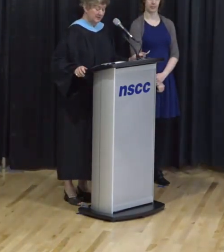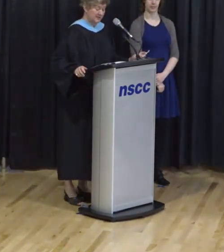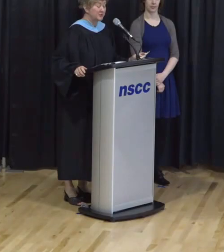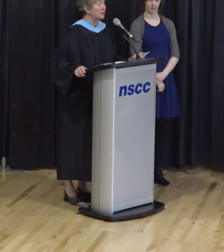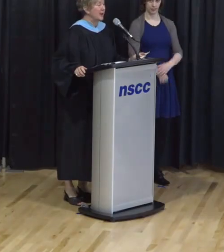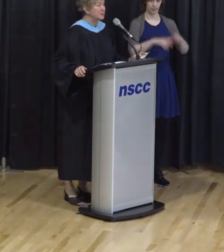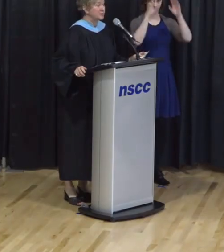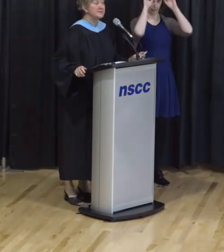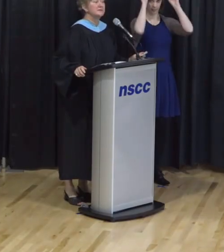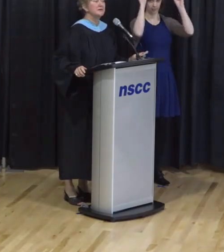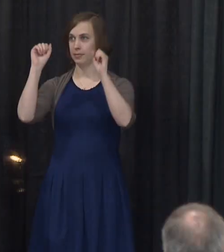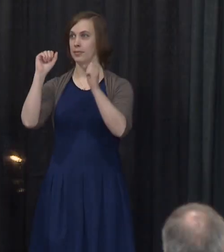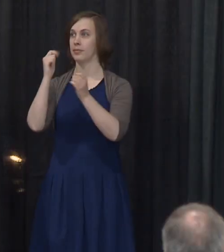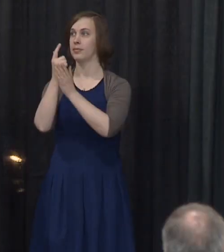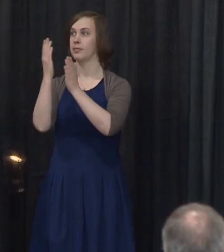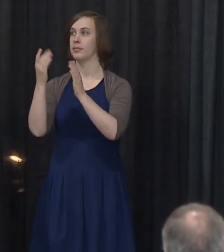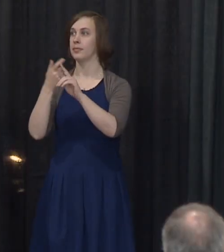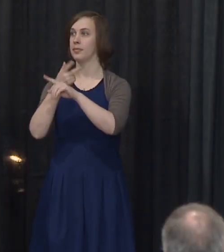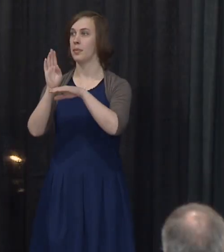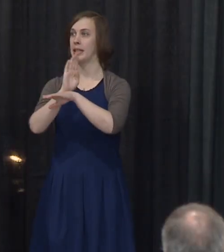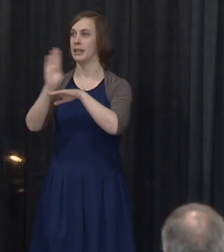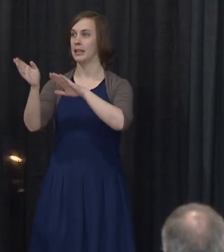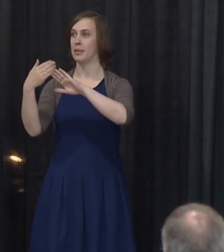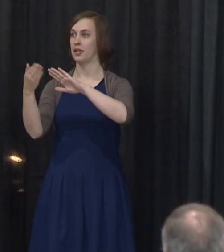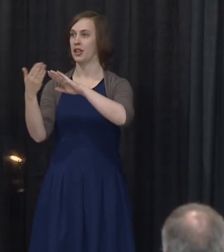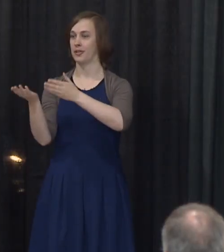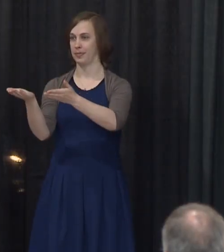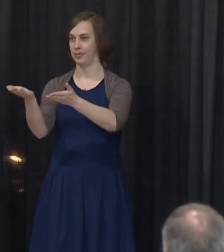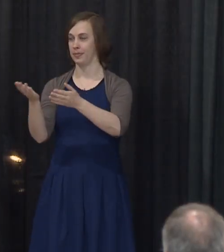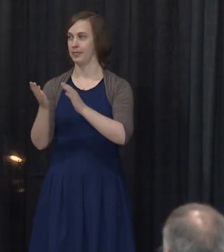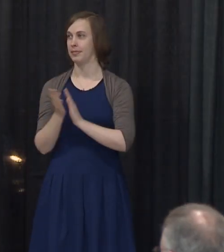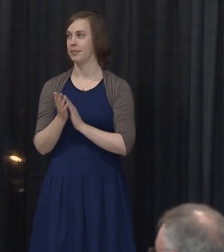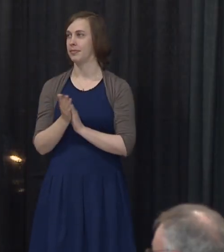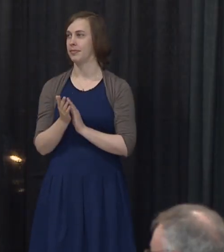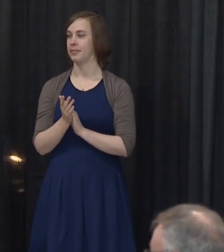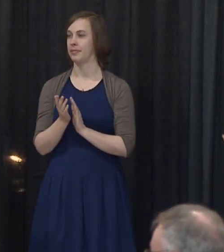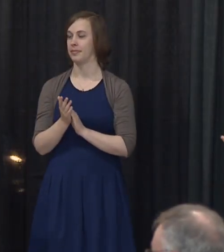Mr. President, the graduates in business administration.